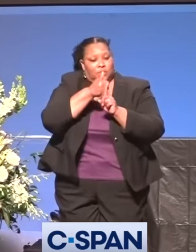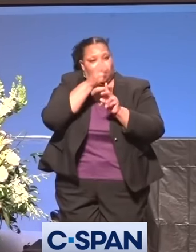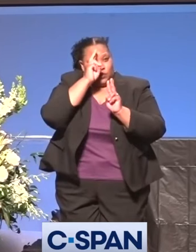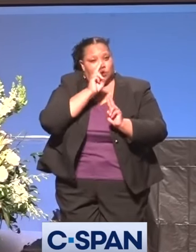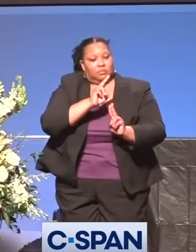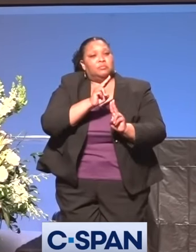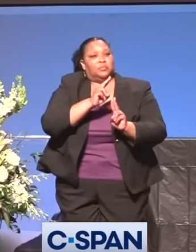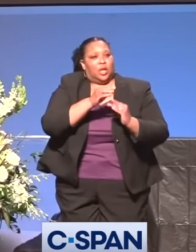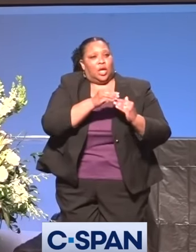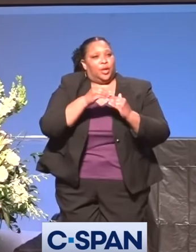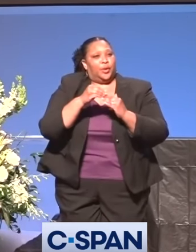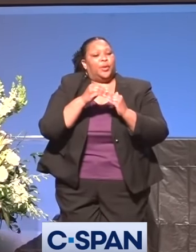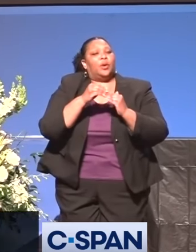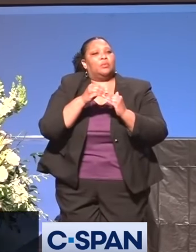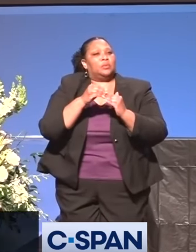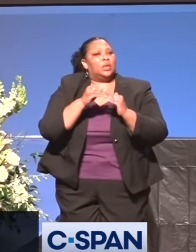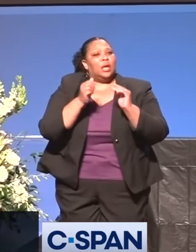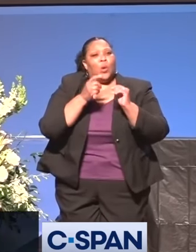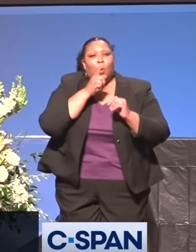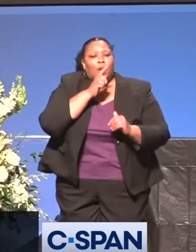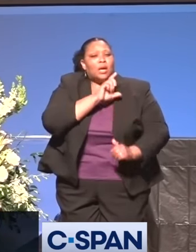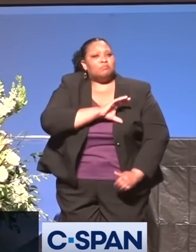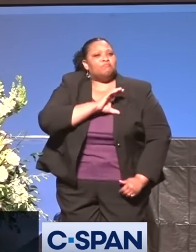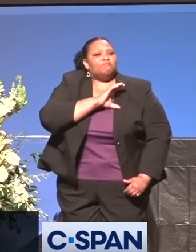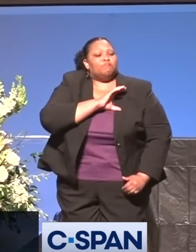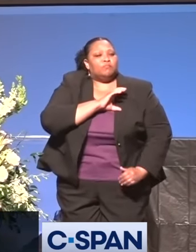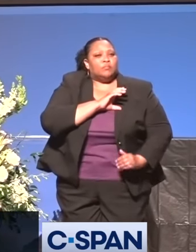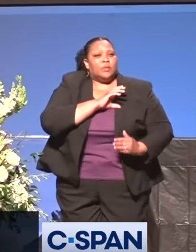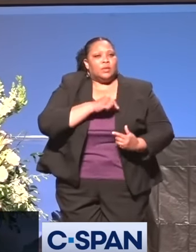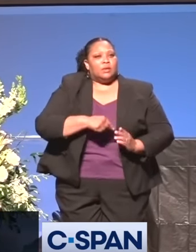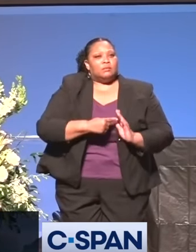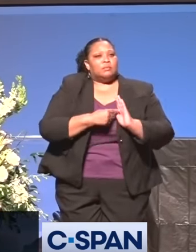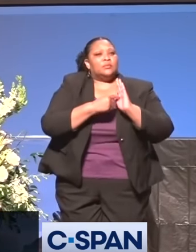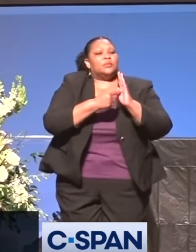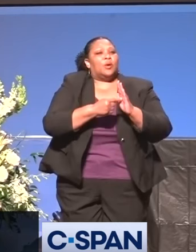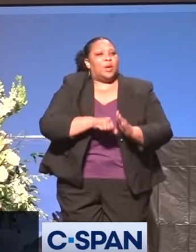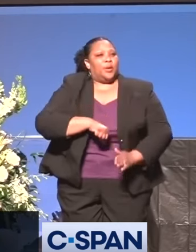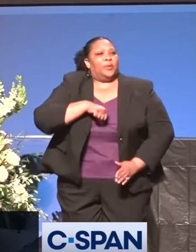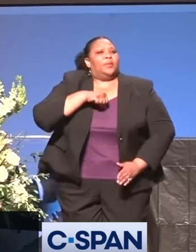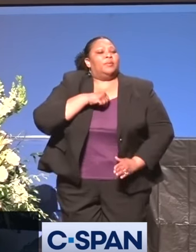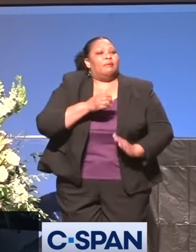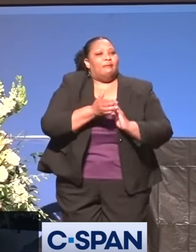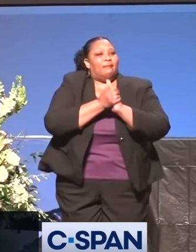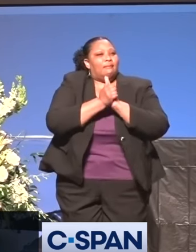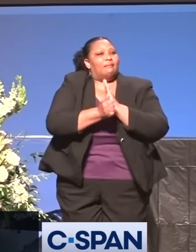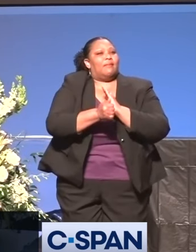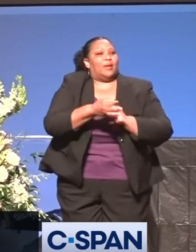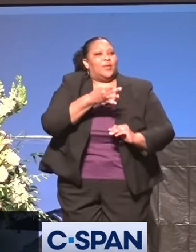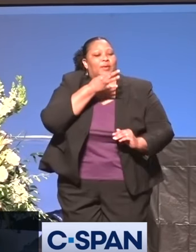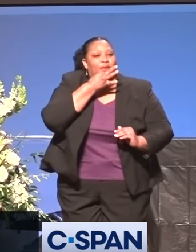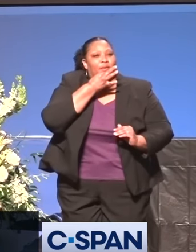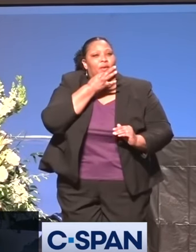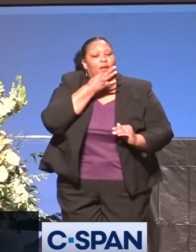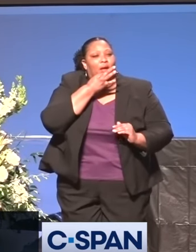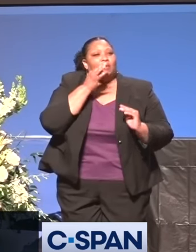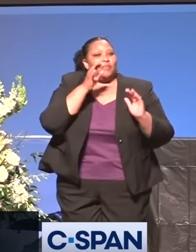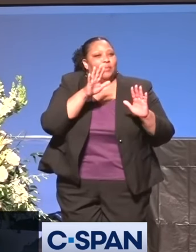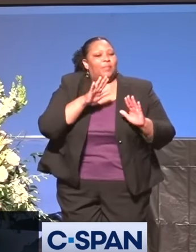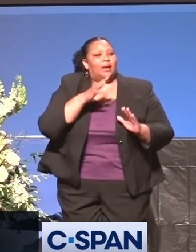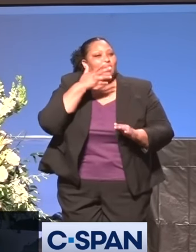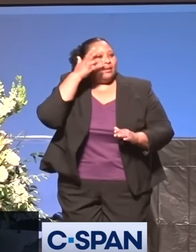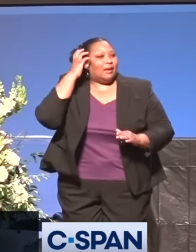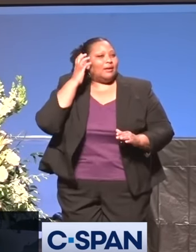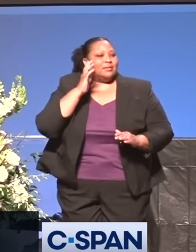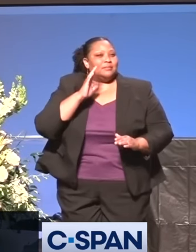Lions, served with character and distinction as an athletic gifted member of the mighty Lions